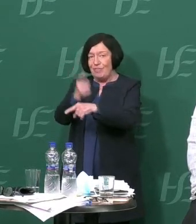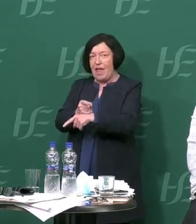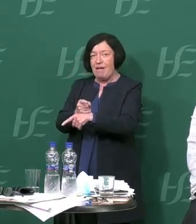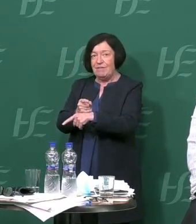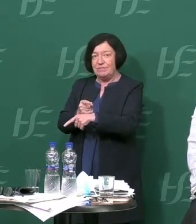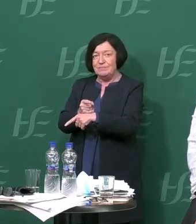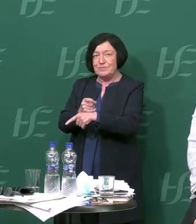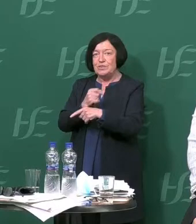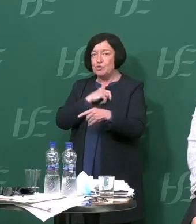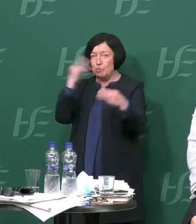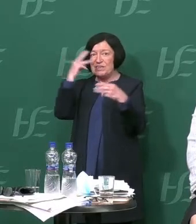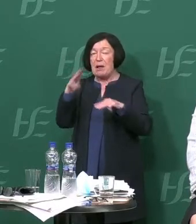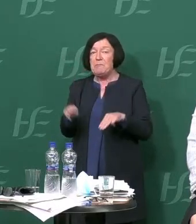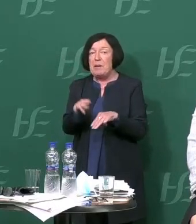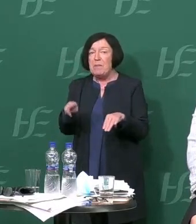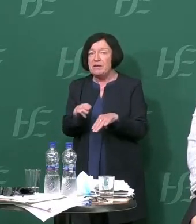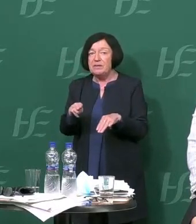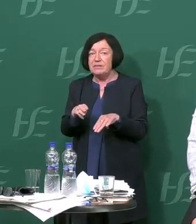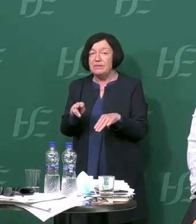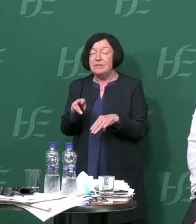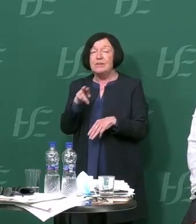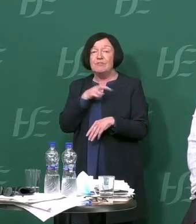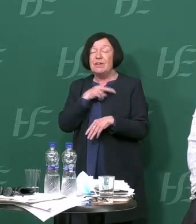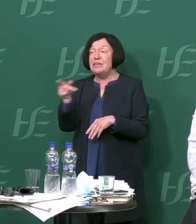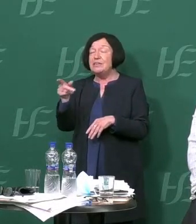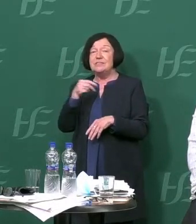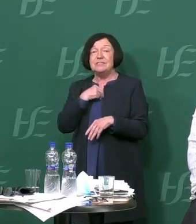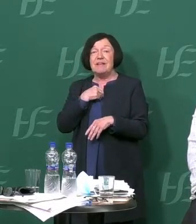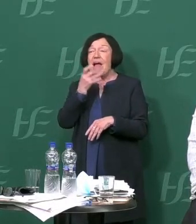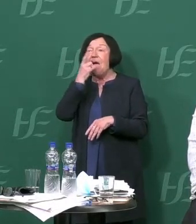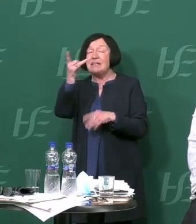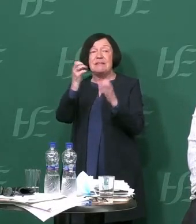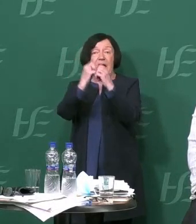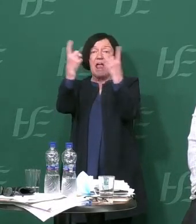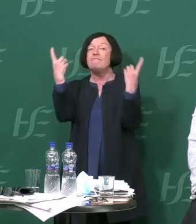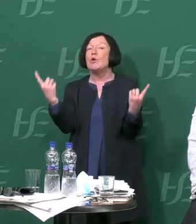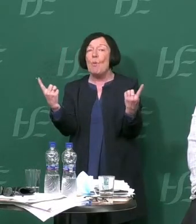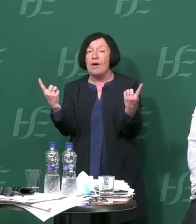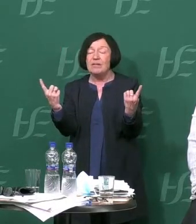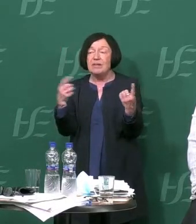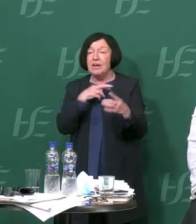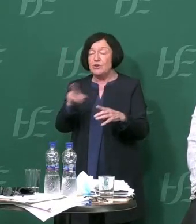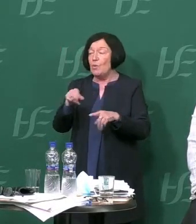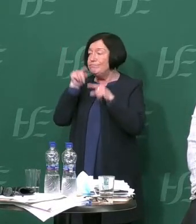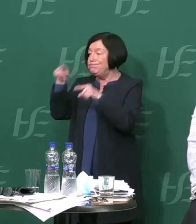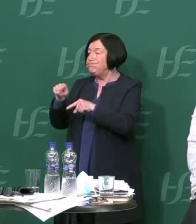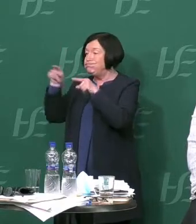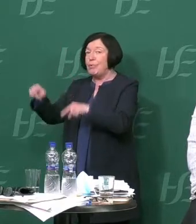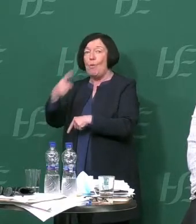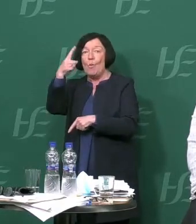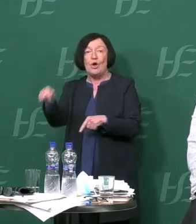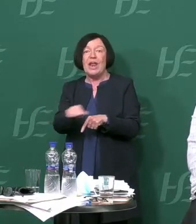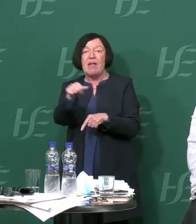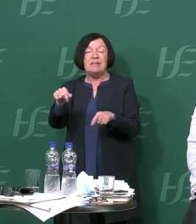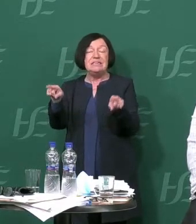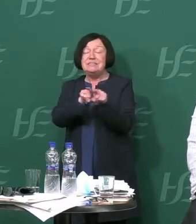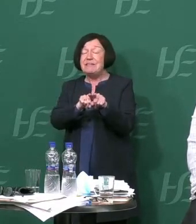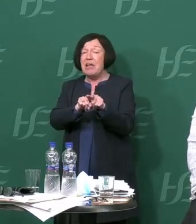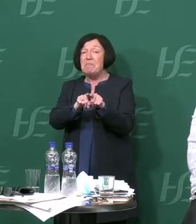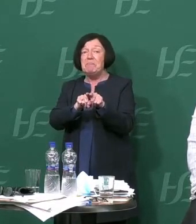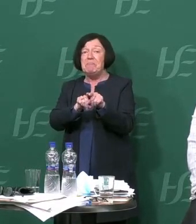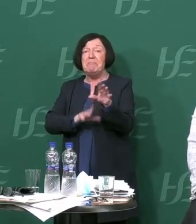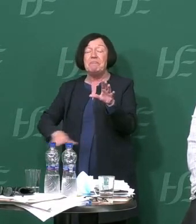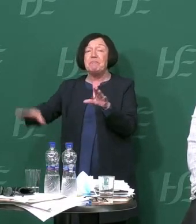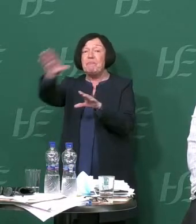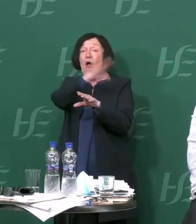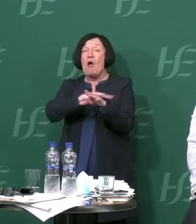best intentions of protecting people. So it really is a call to everybody. And it's not, I don't really single out one sector because it is for all. The advice